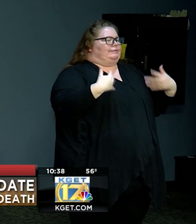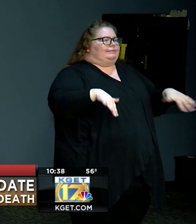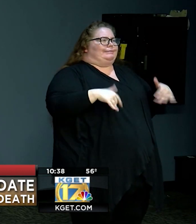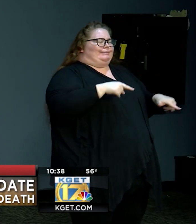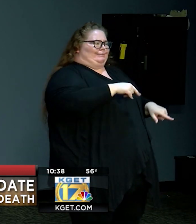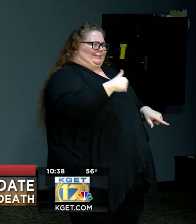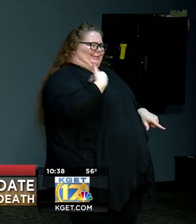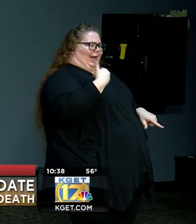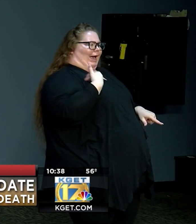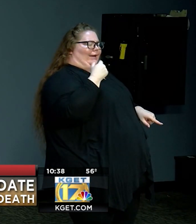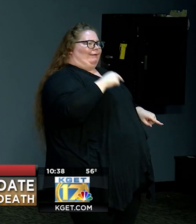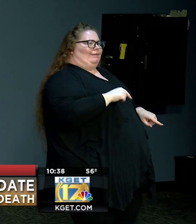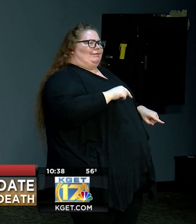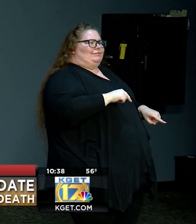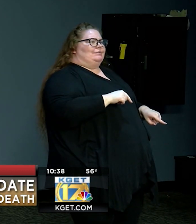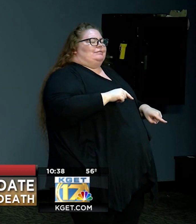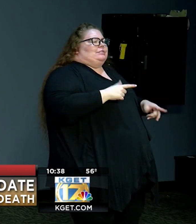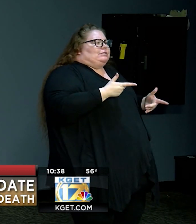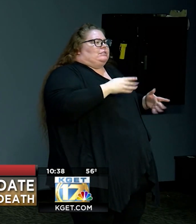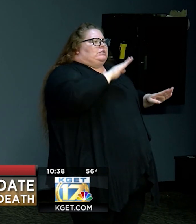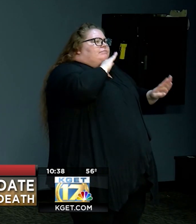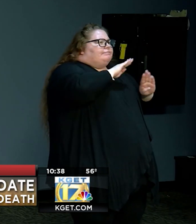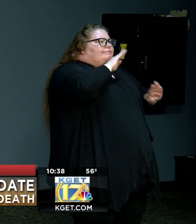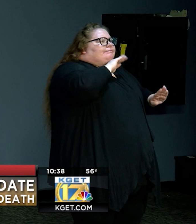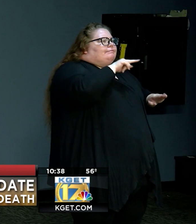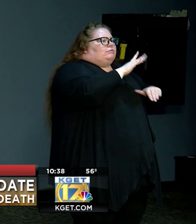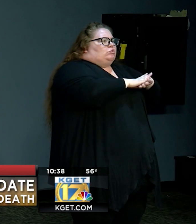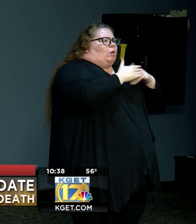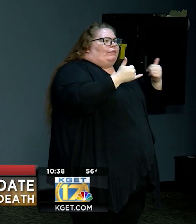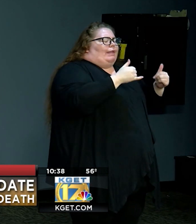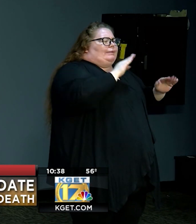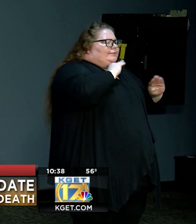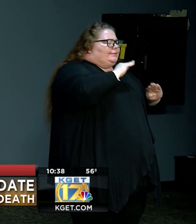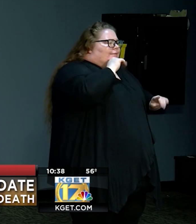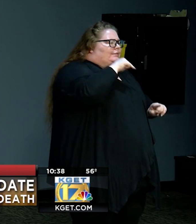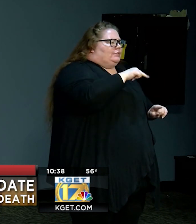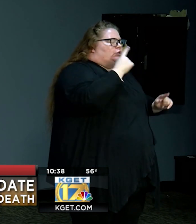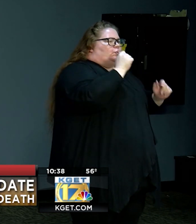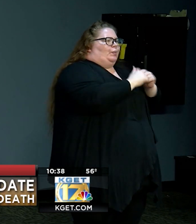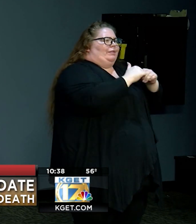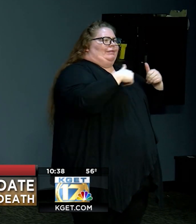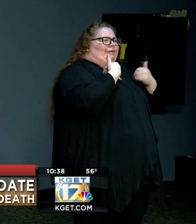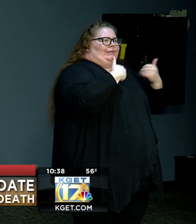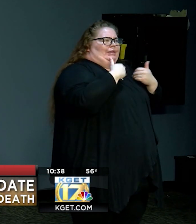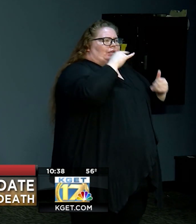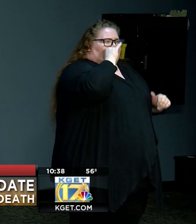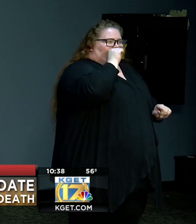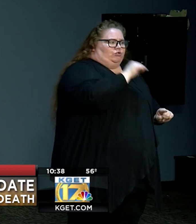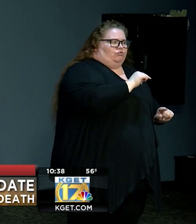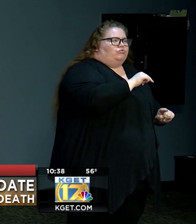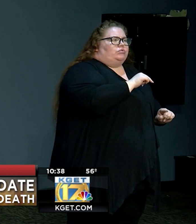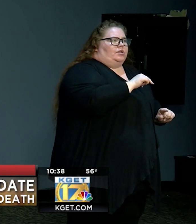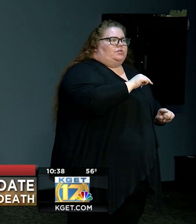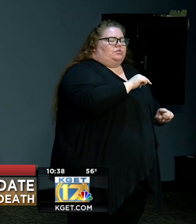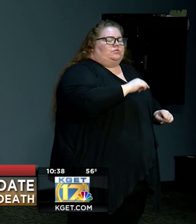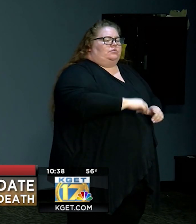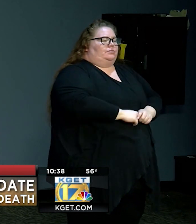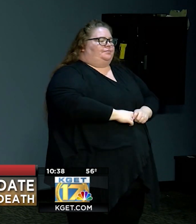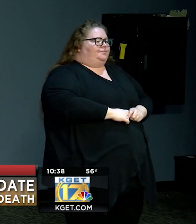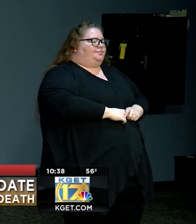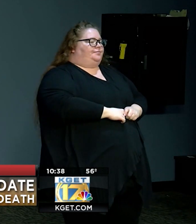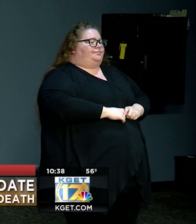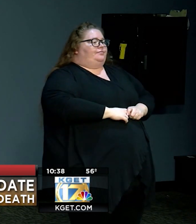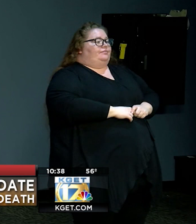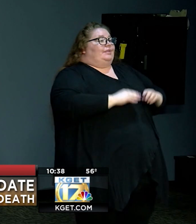very frustrating to get online and support a child as they navigate through this situation. Teachers